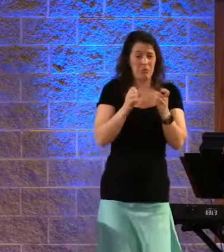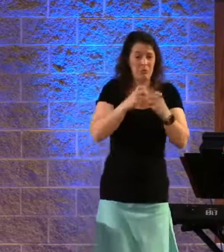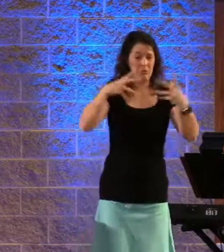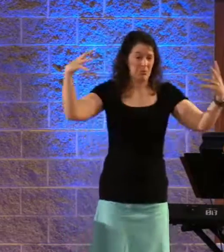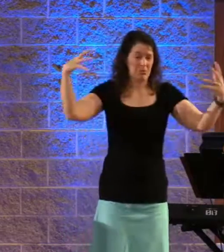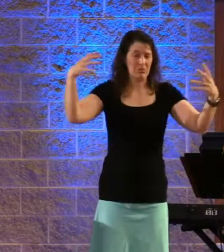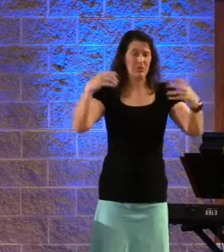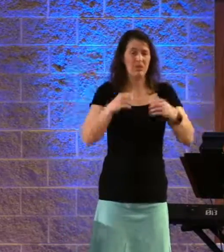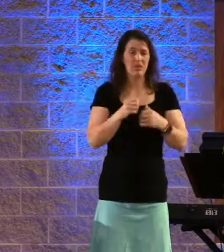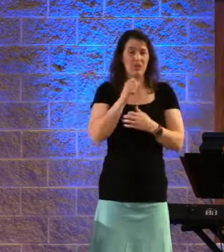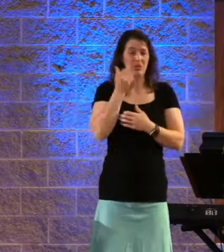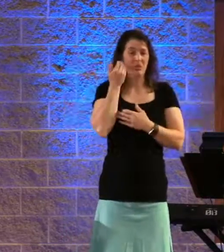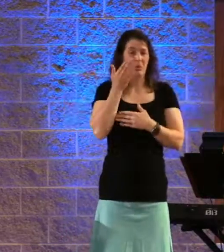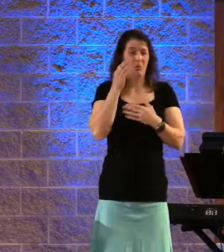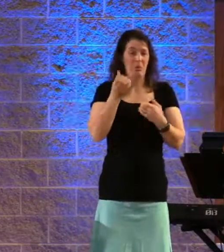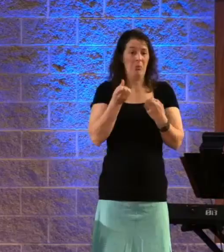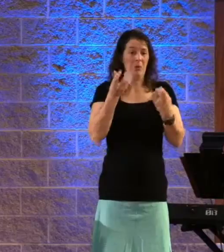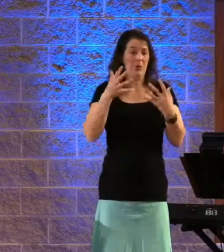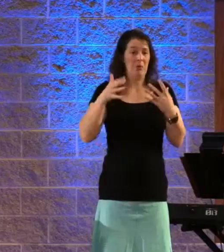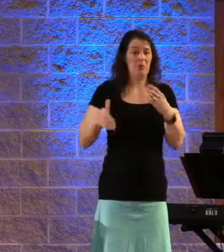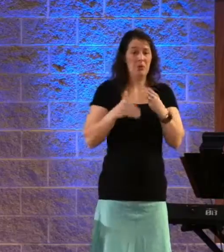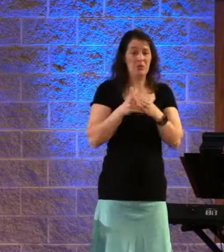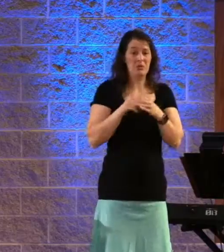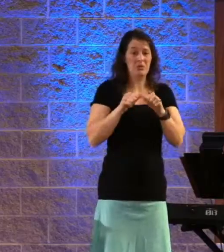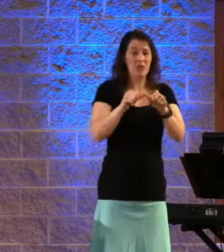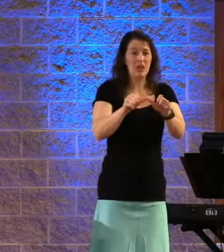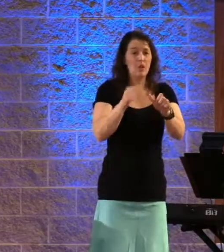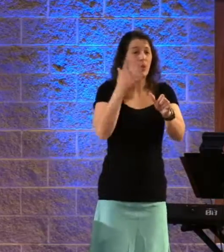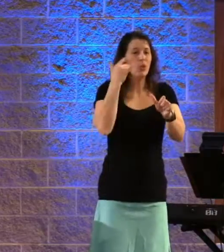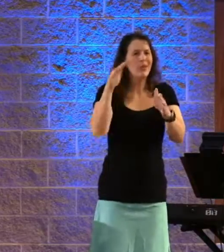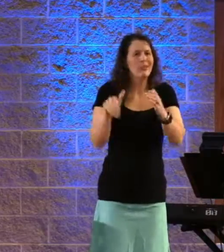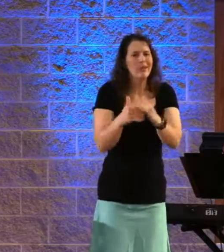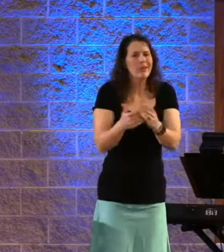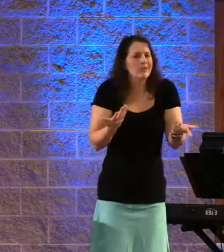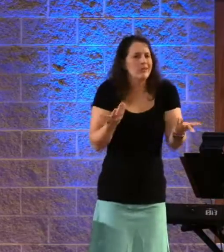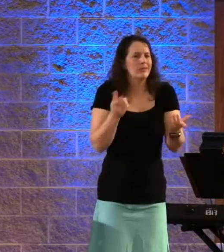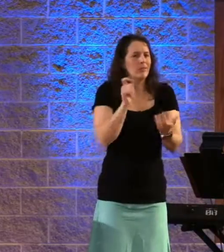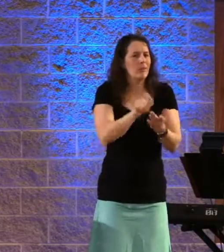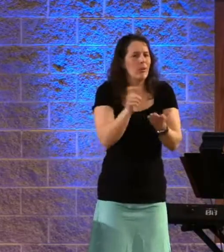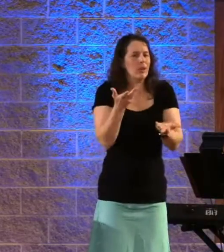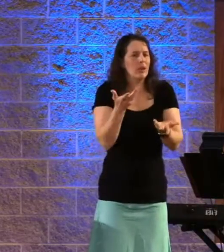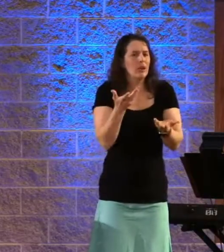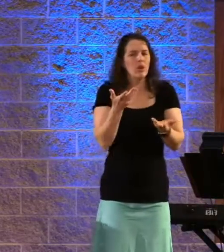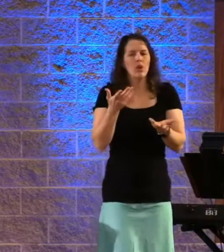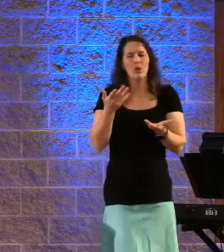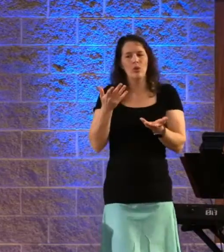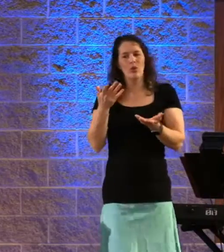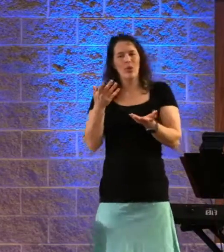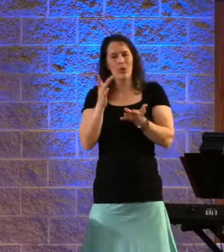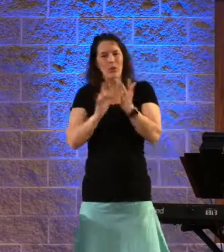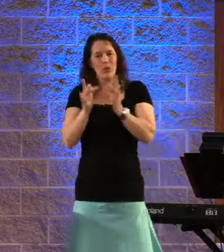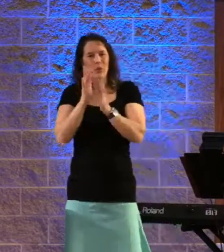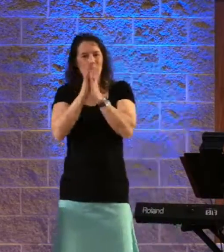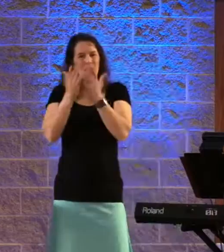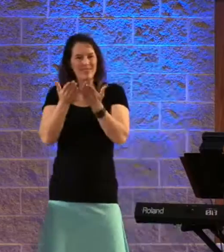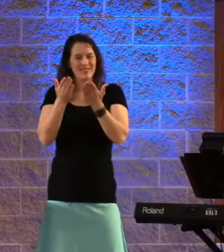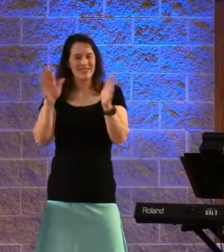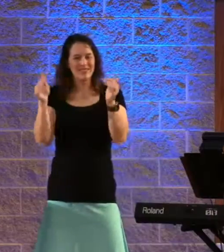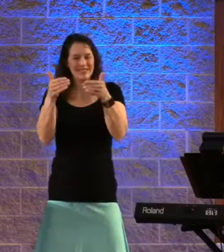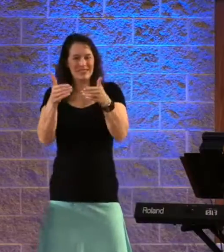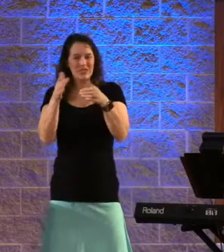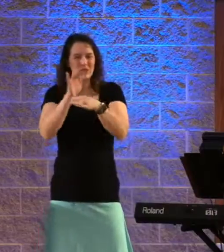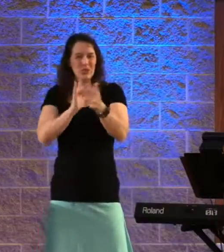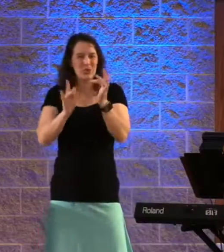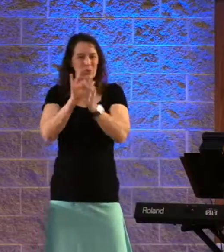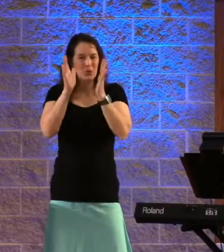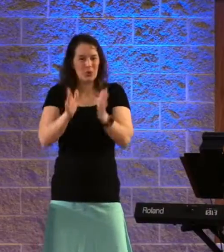many marriages that have lasted, and so why get married? I'm going to tell you, you'll find them in a Bible-preaching, Christ-centered Christian church, and